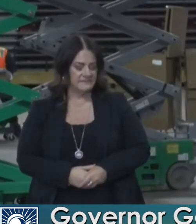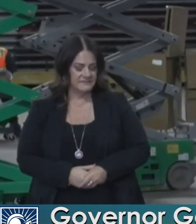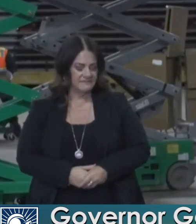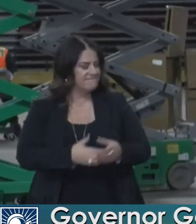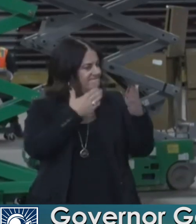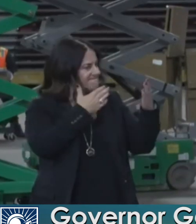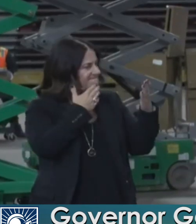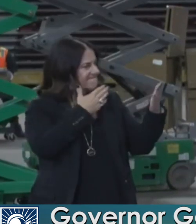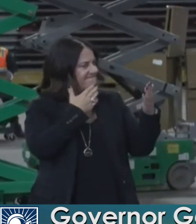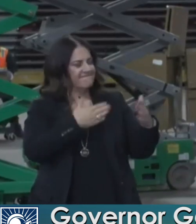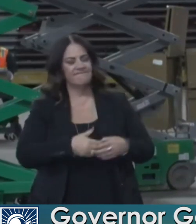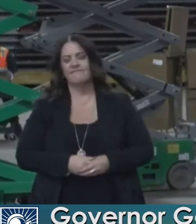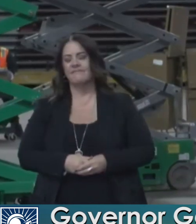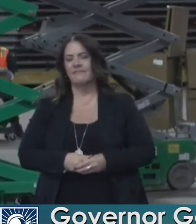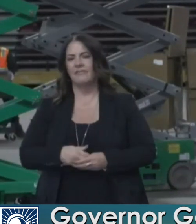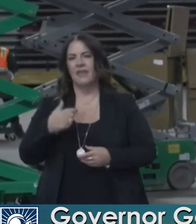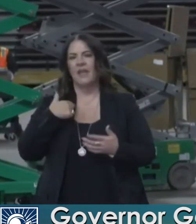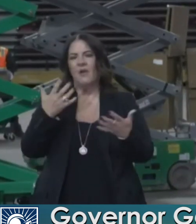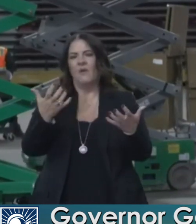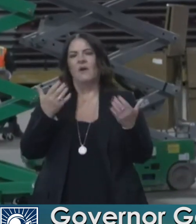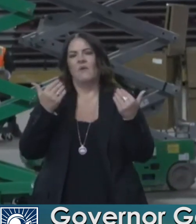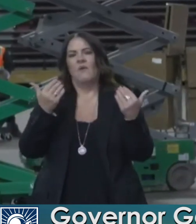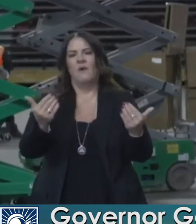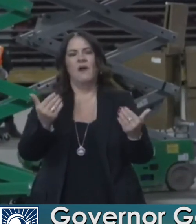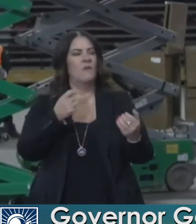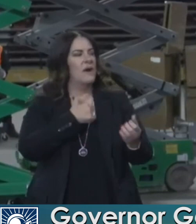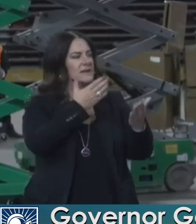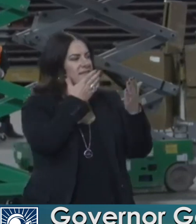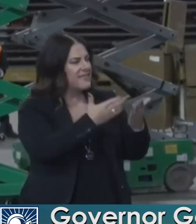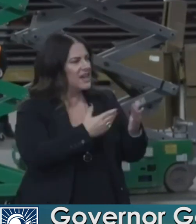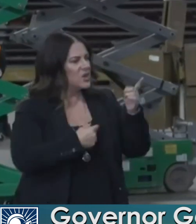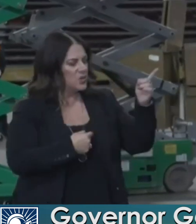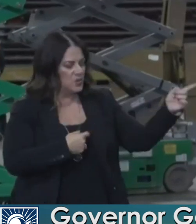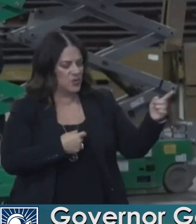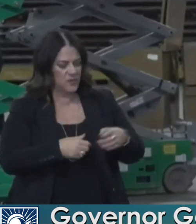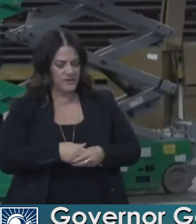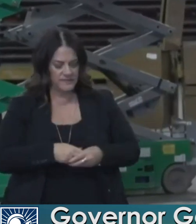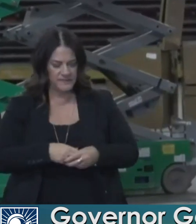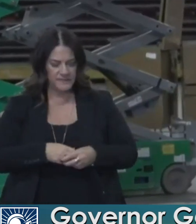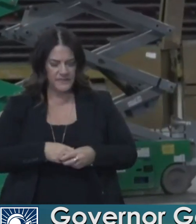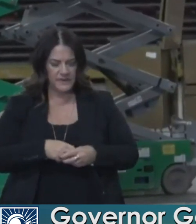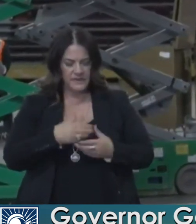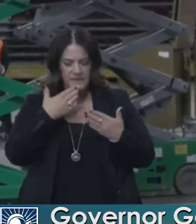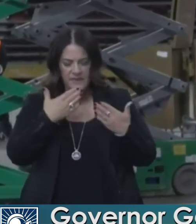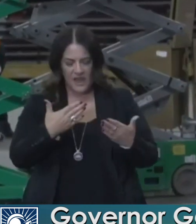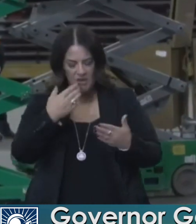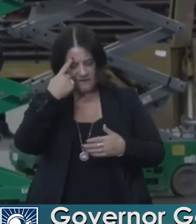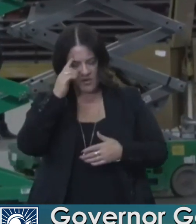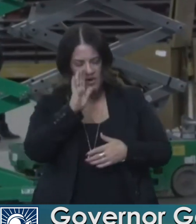Thank you, Governor. I just wanted to start by thanking you. Thanks to your